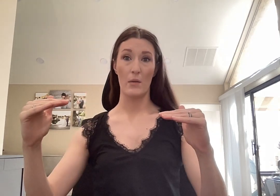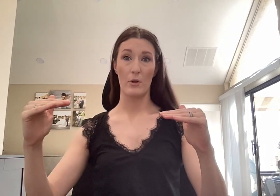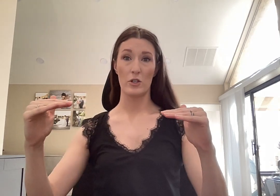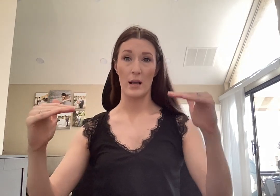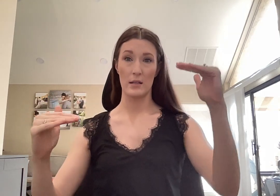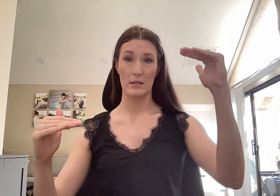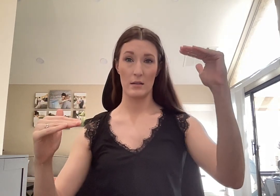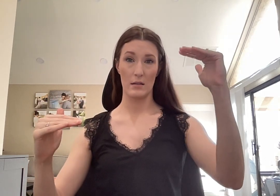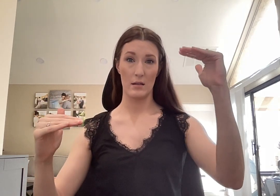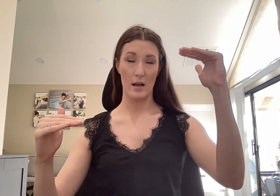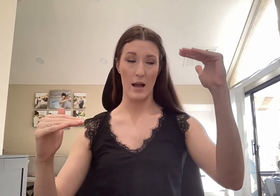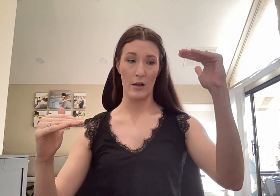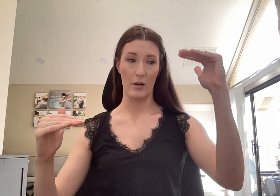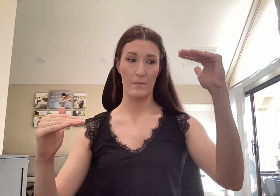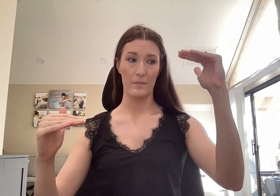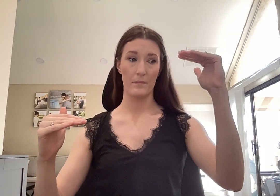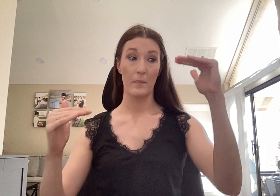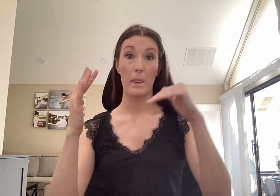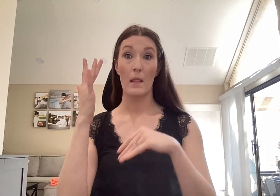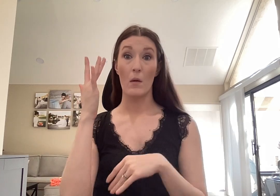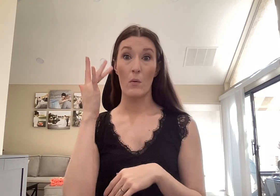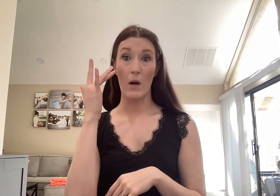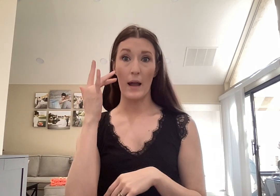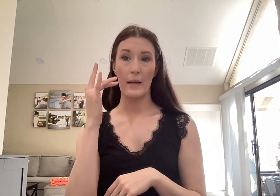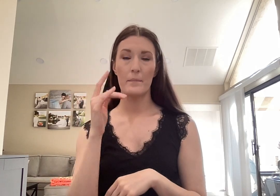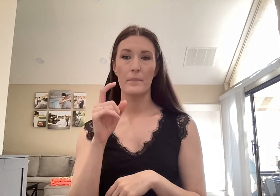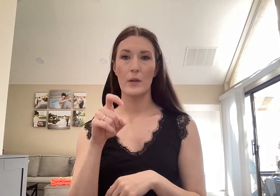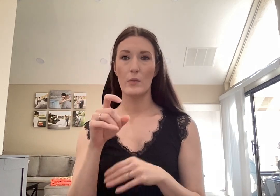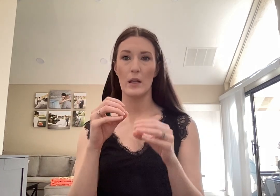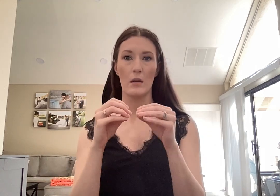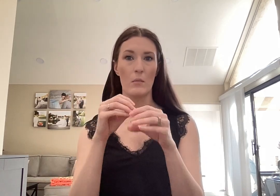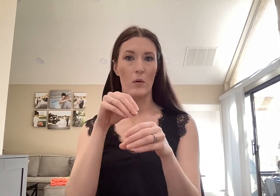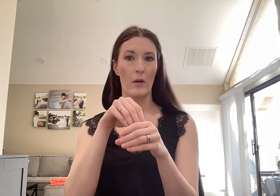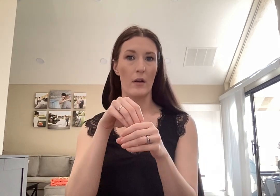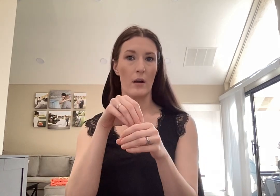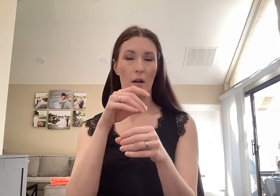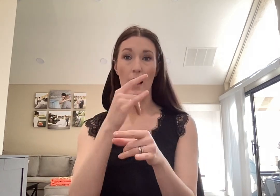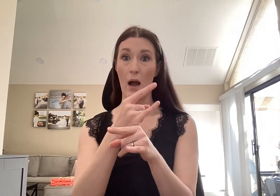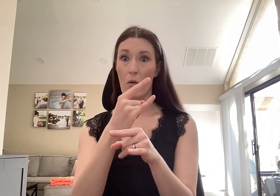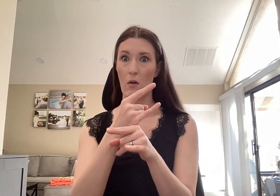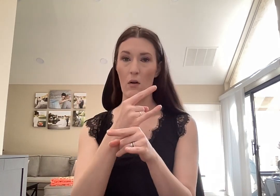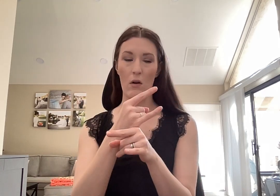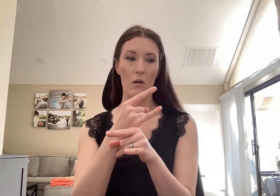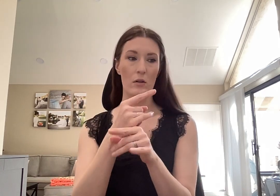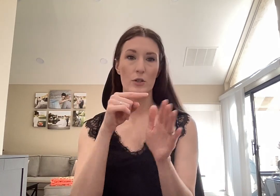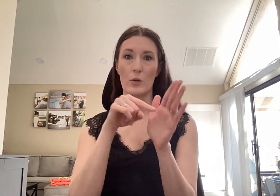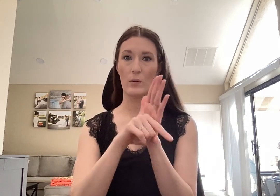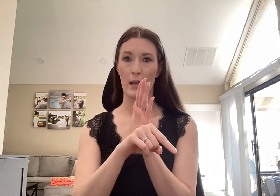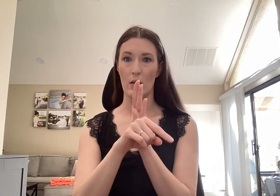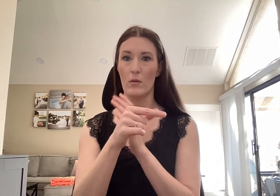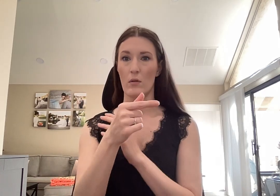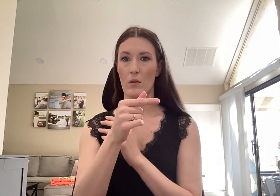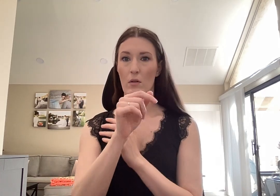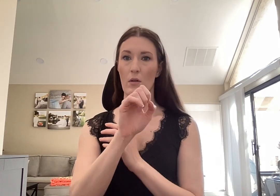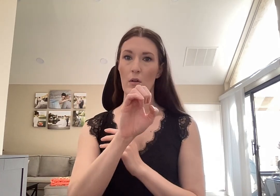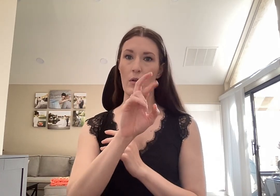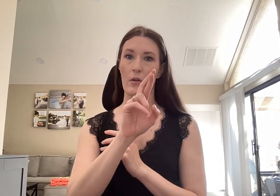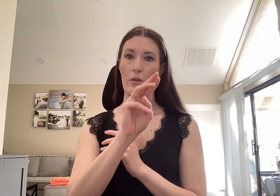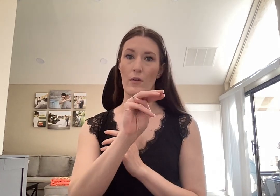Mouthwash size higher. Why? You need more alcohol to kill